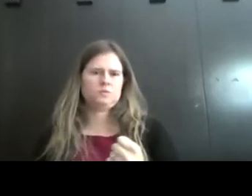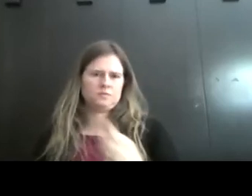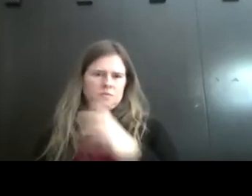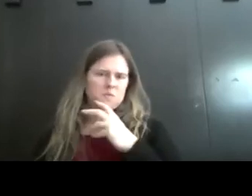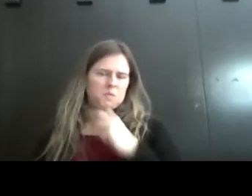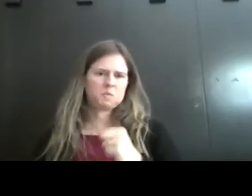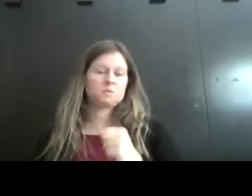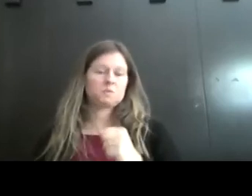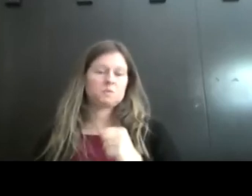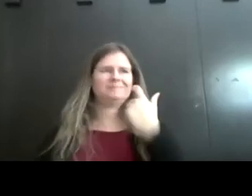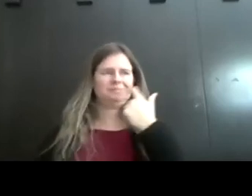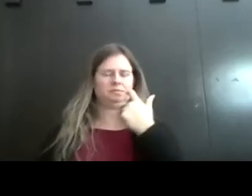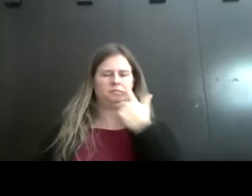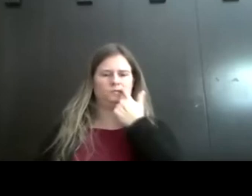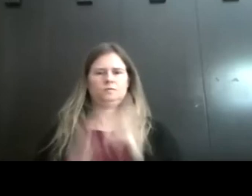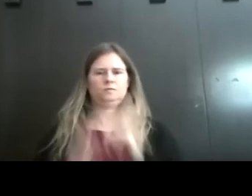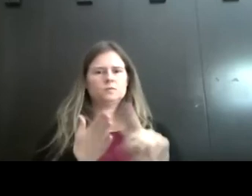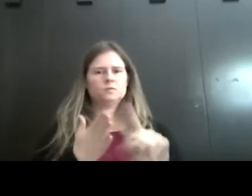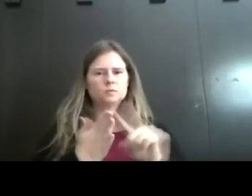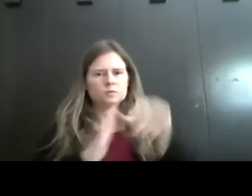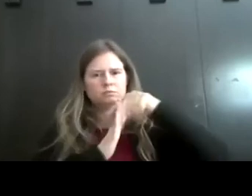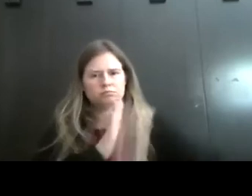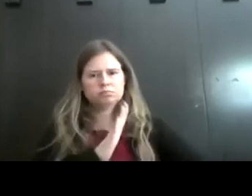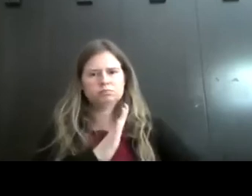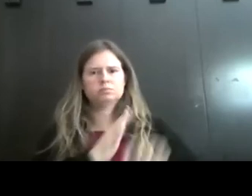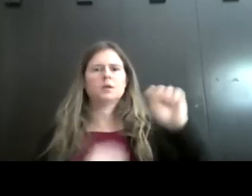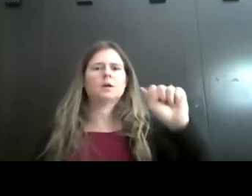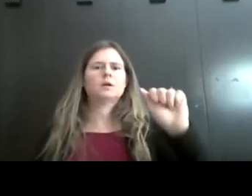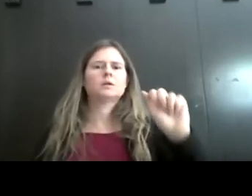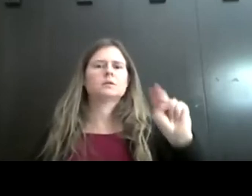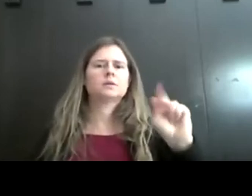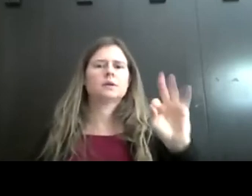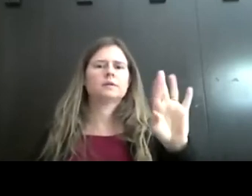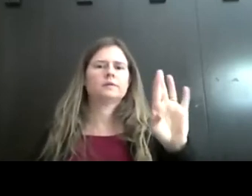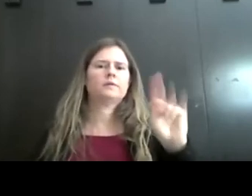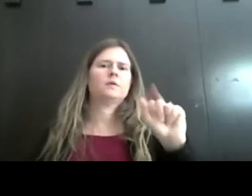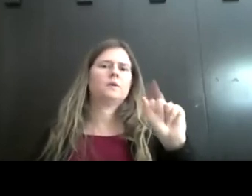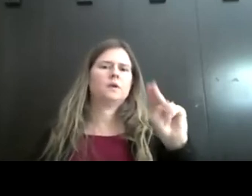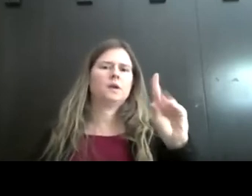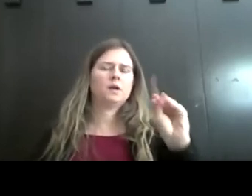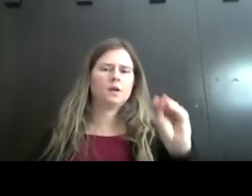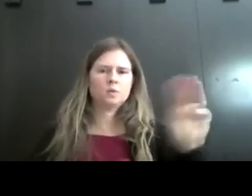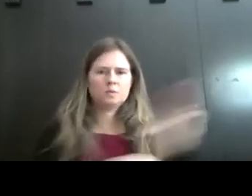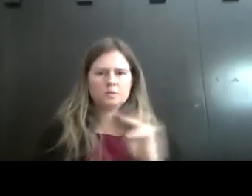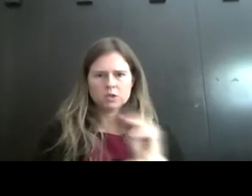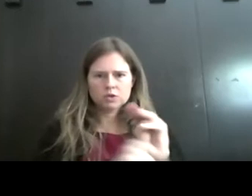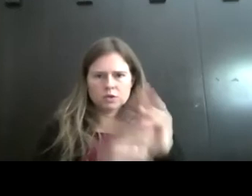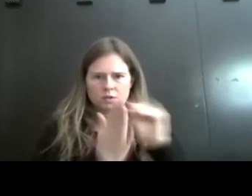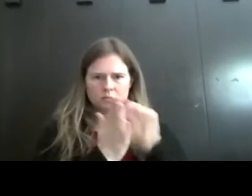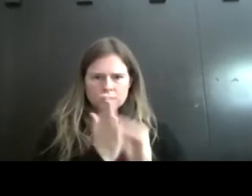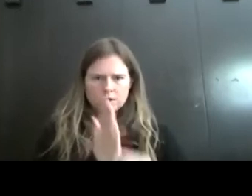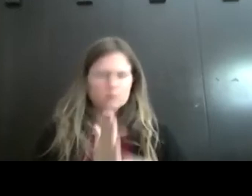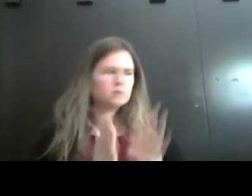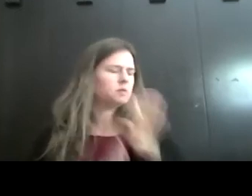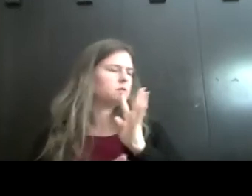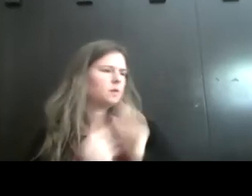family's been able to do a little bit more research, getting into San Fernando Mission records, talking to some anthropologists, John